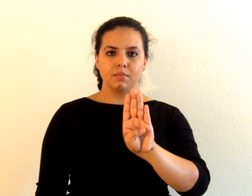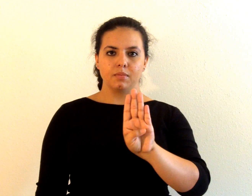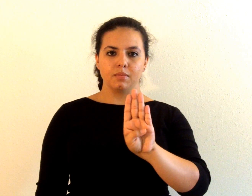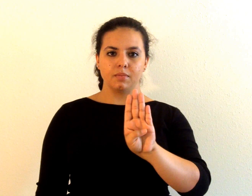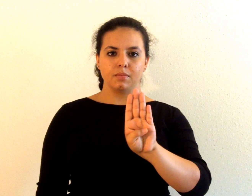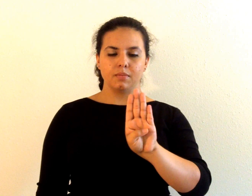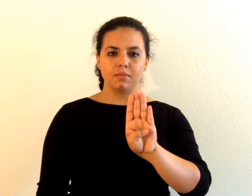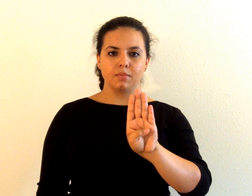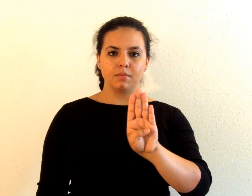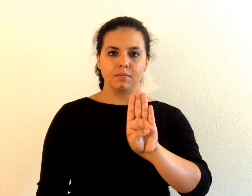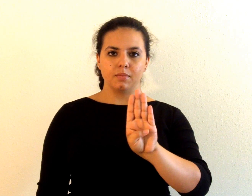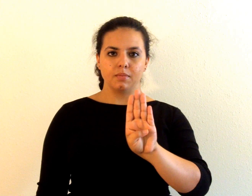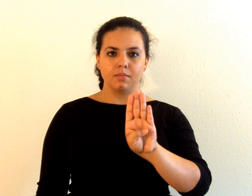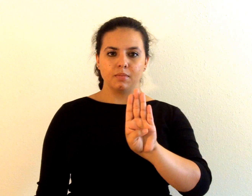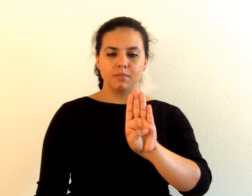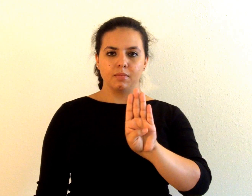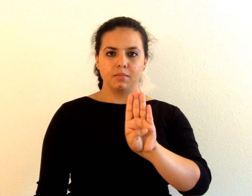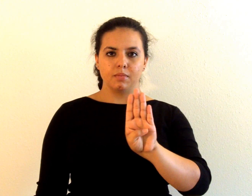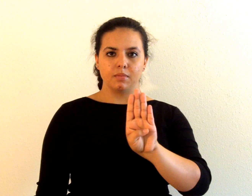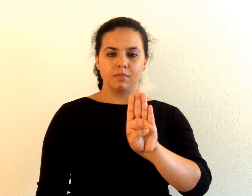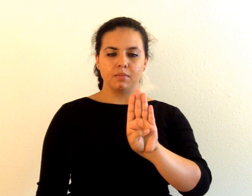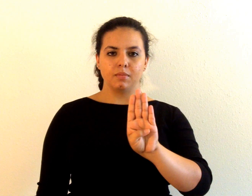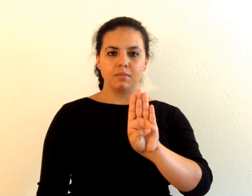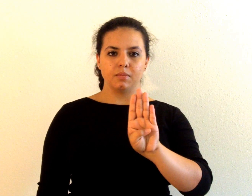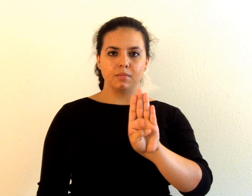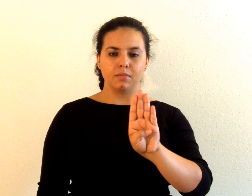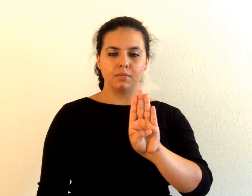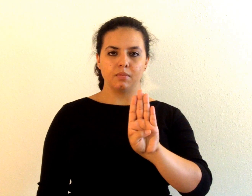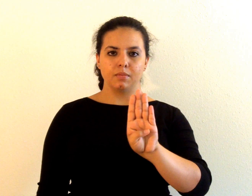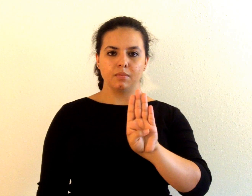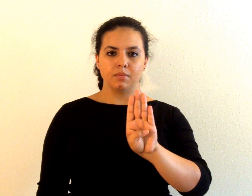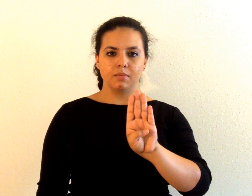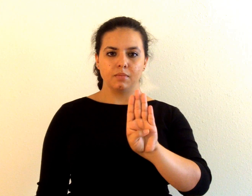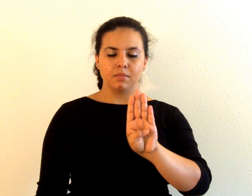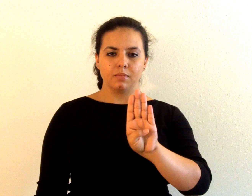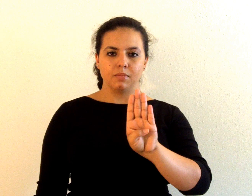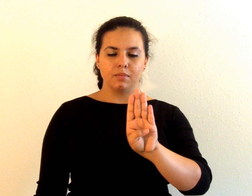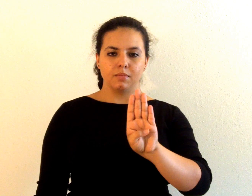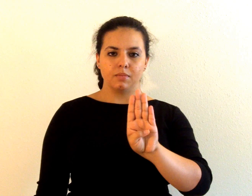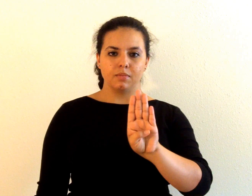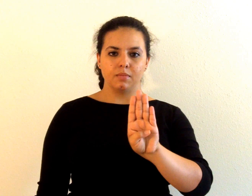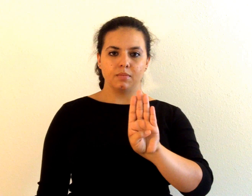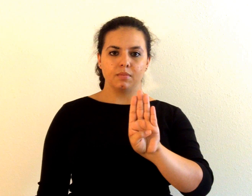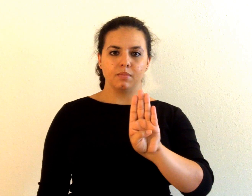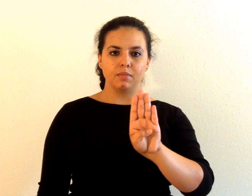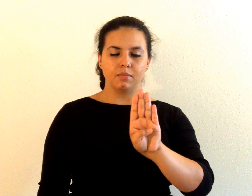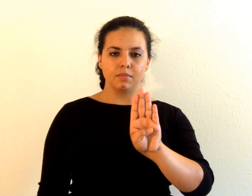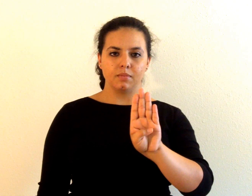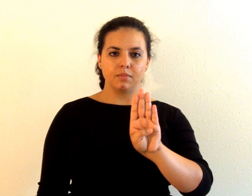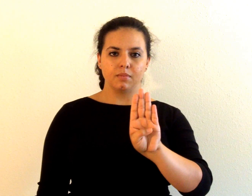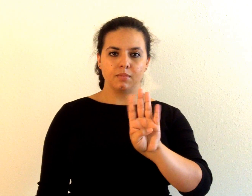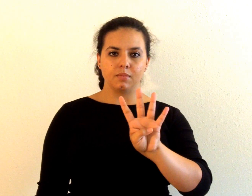B. So this is our hand shape. When we discuss hand shapes, when we discuss the 5 parameters, your hand shape